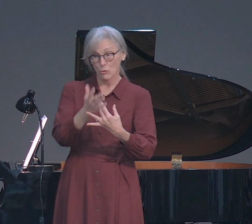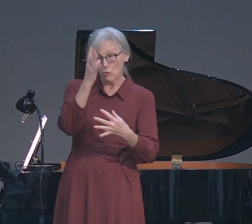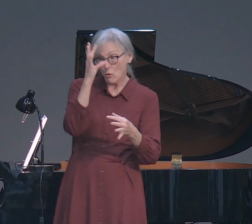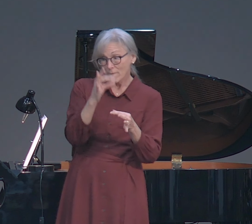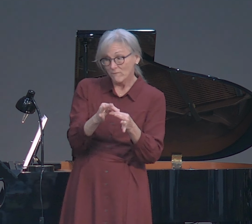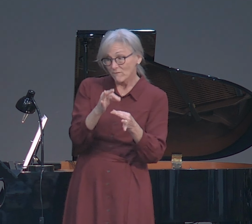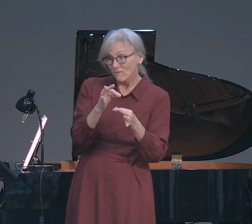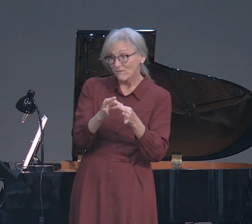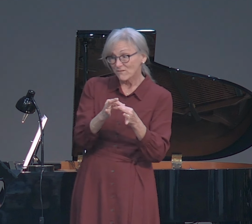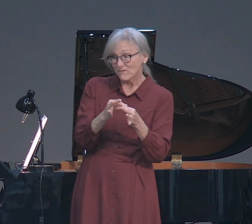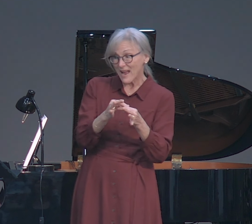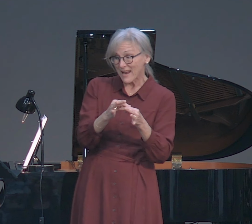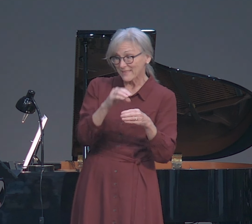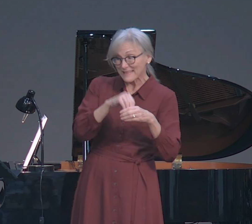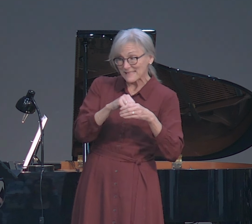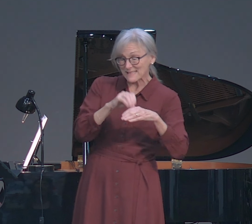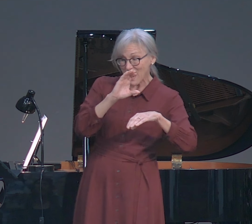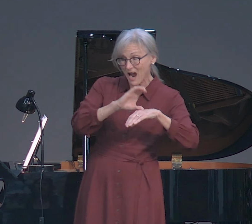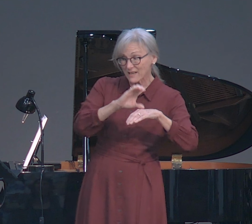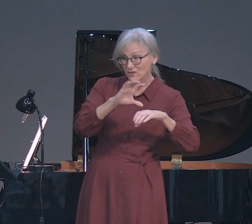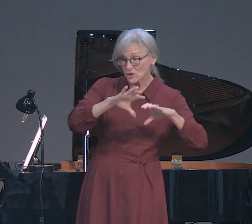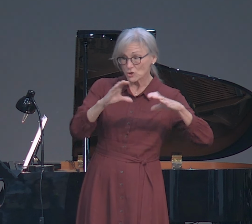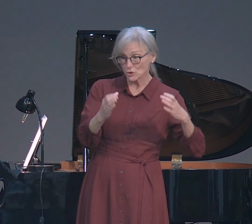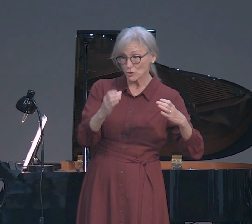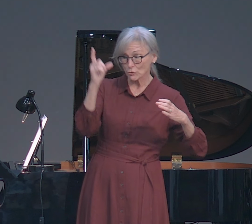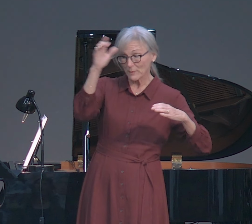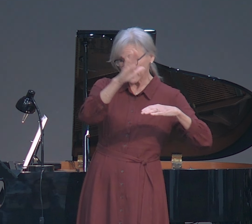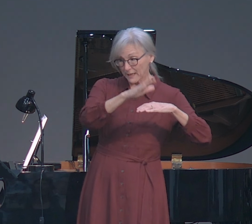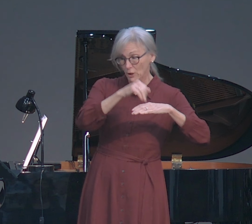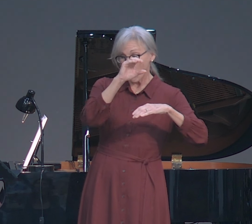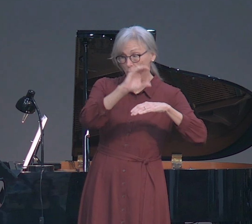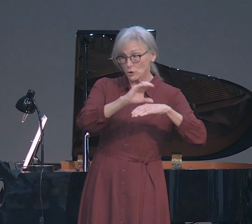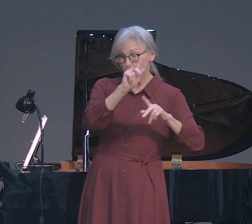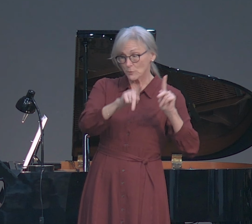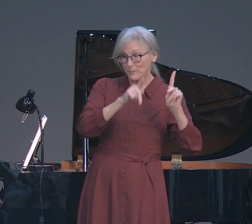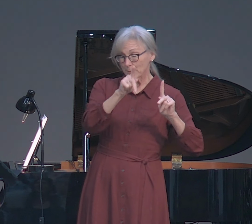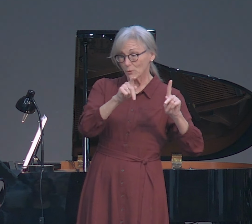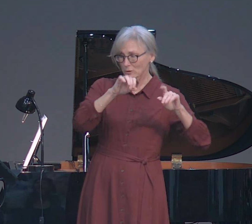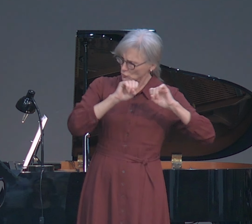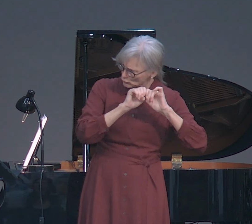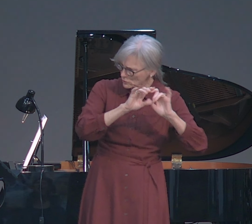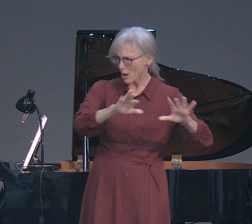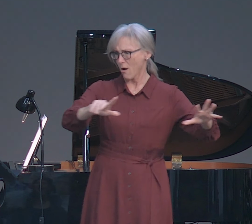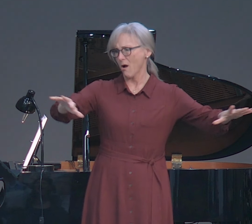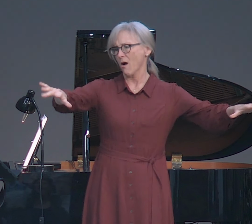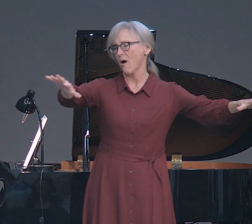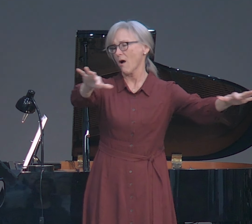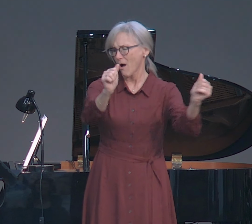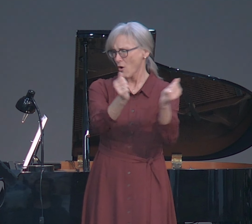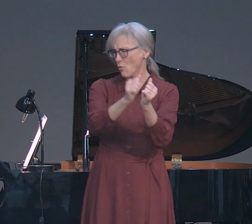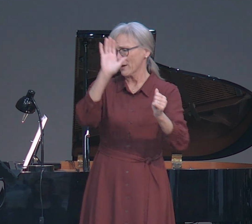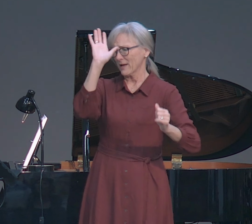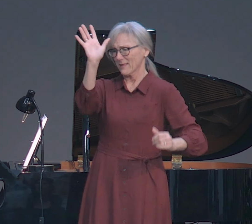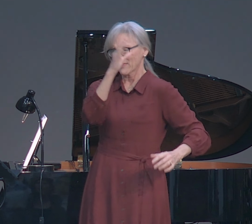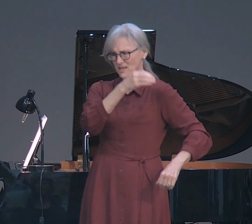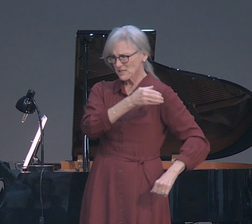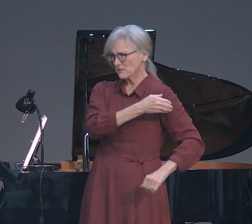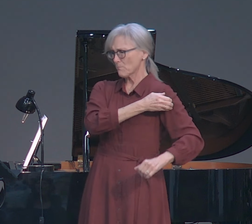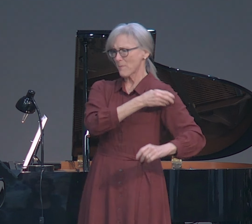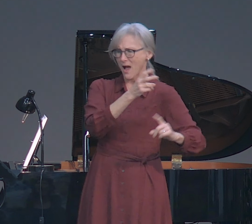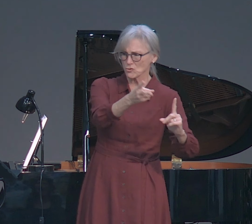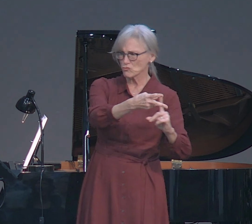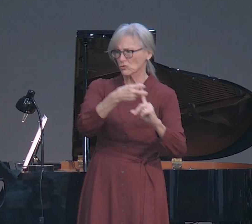By faith the church was called to go in the power of the Spirit to